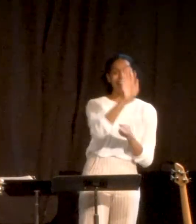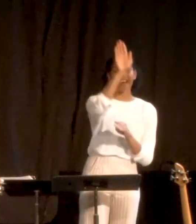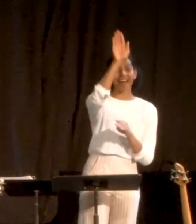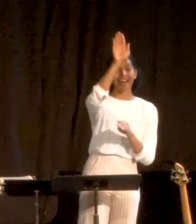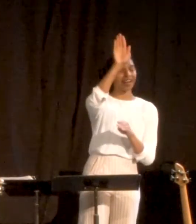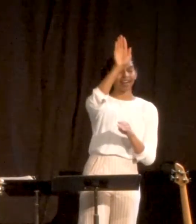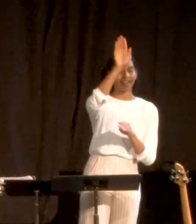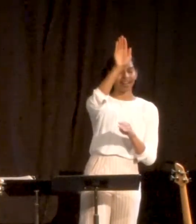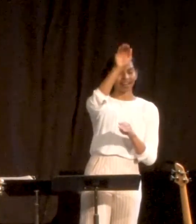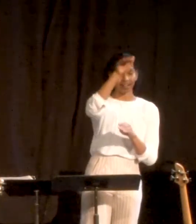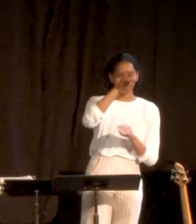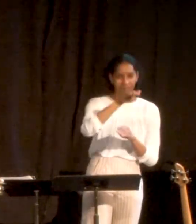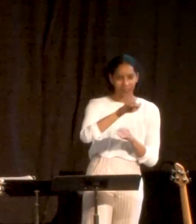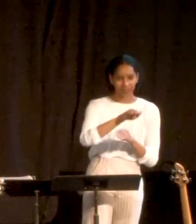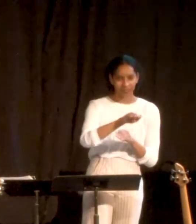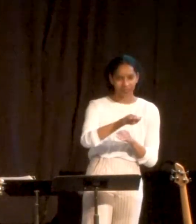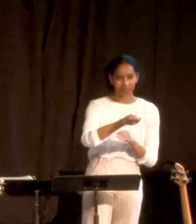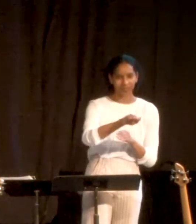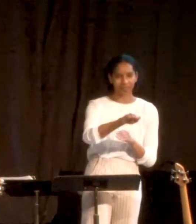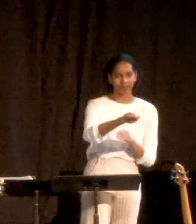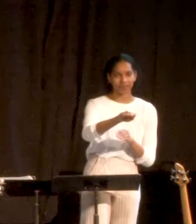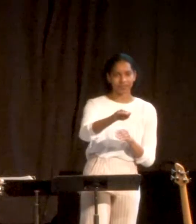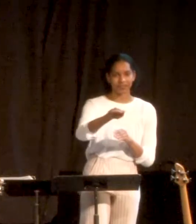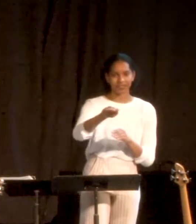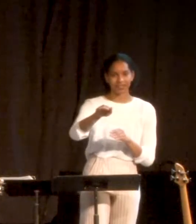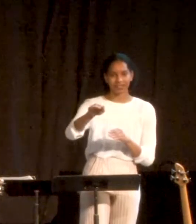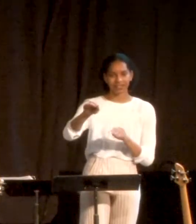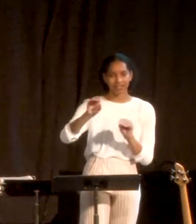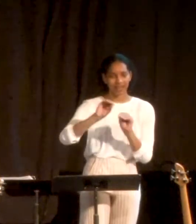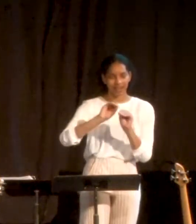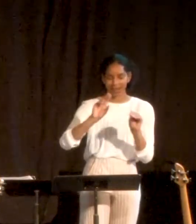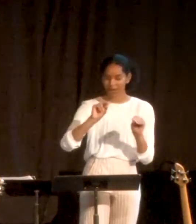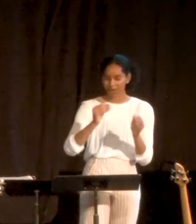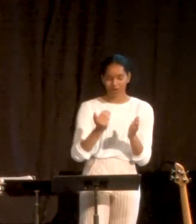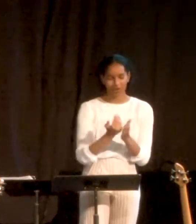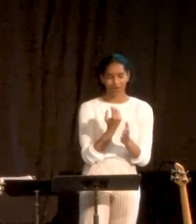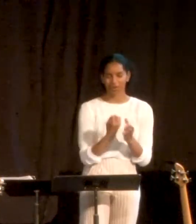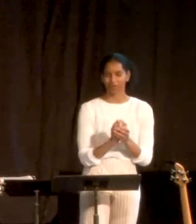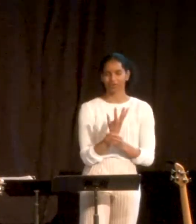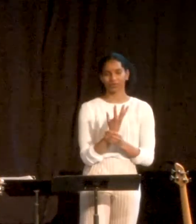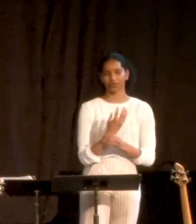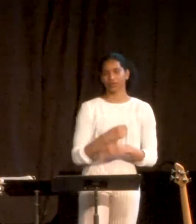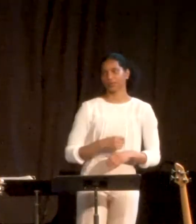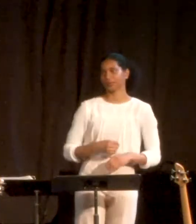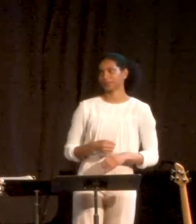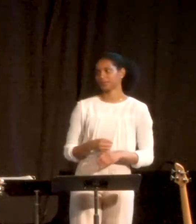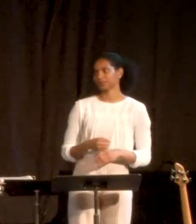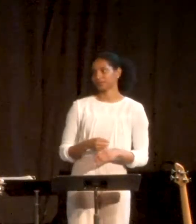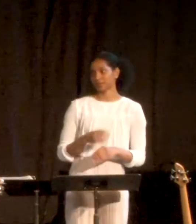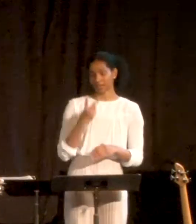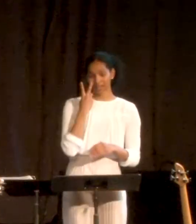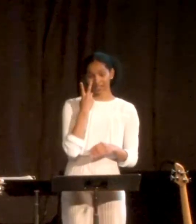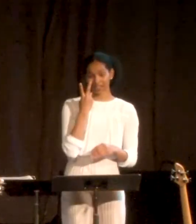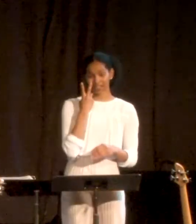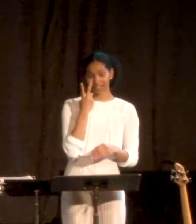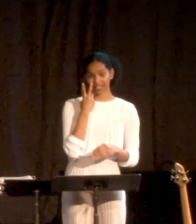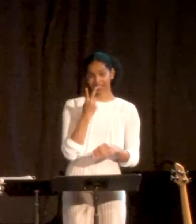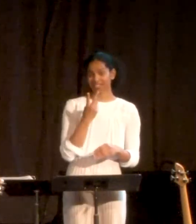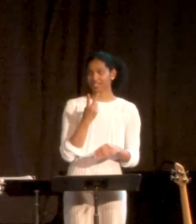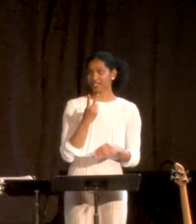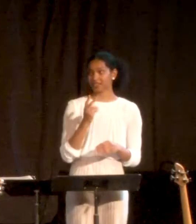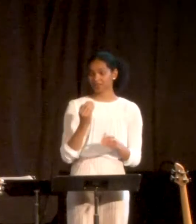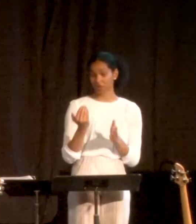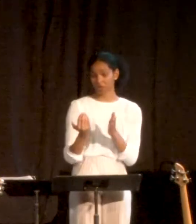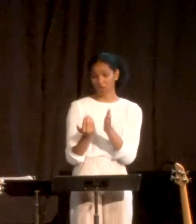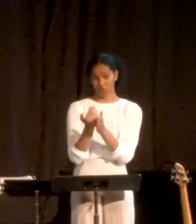They repeatedly had to rely on financial support from the new flourishing Hellenist churches